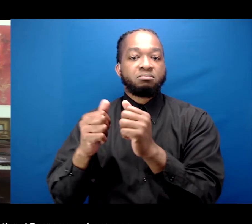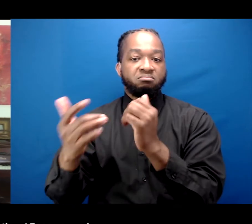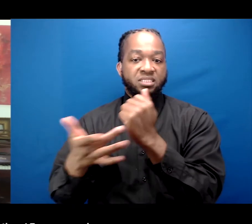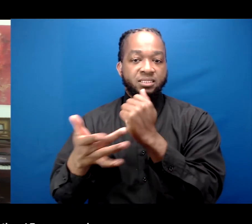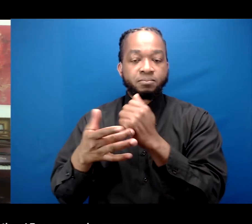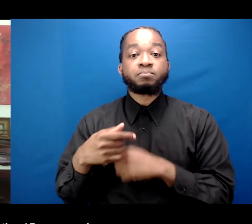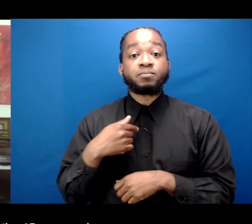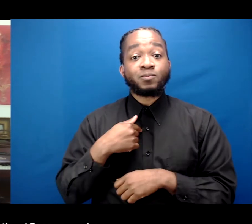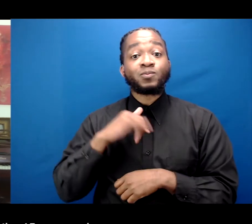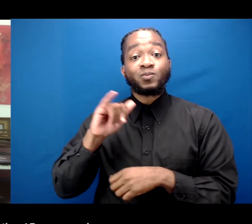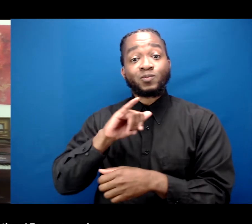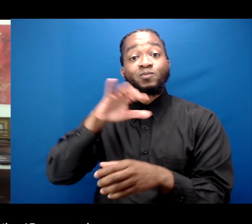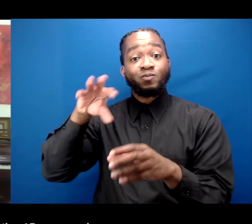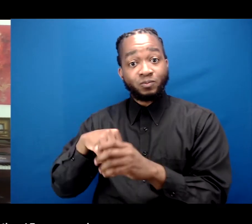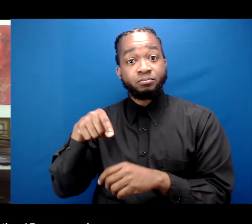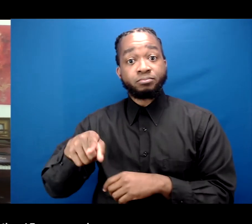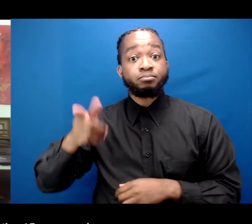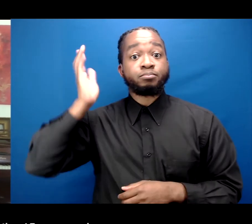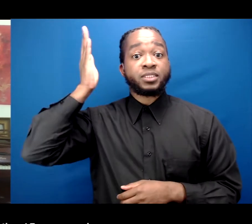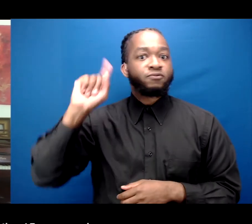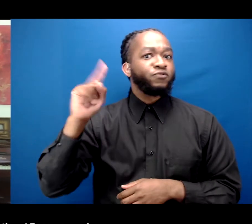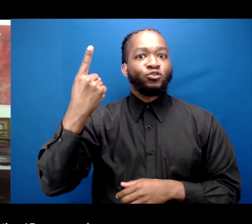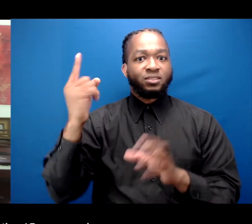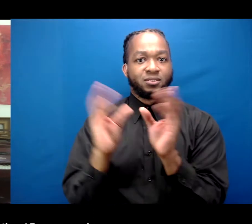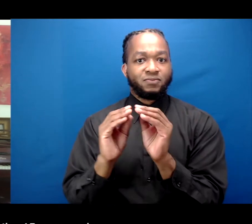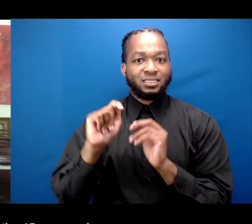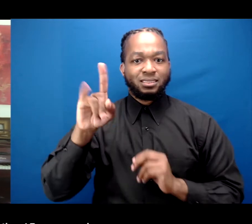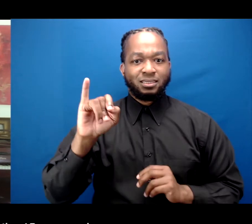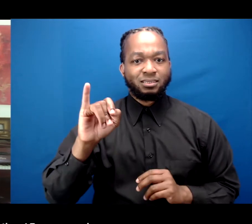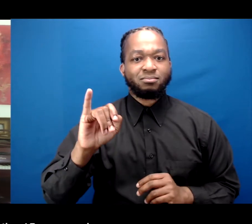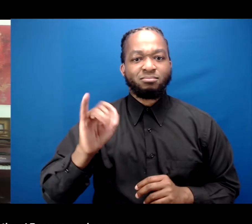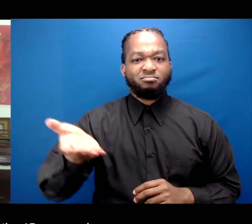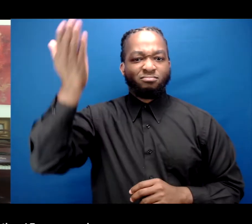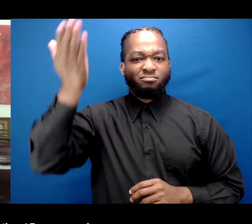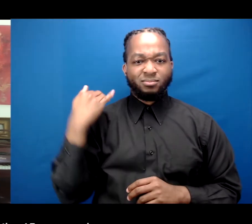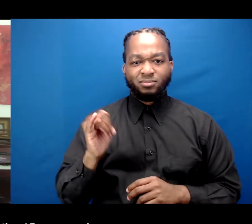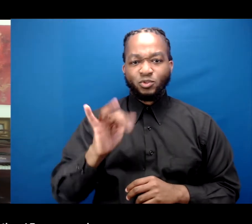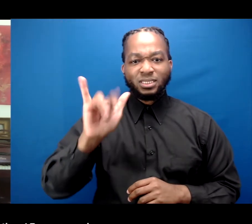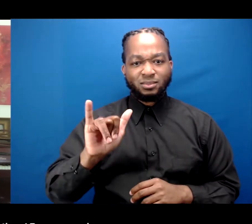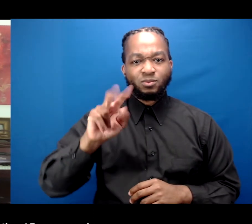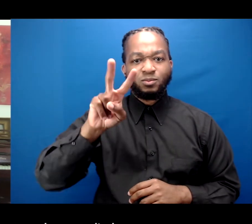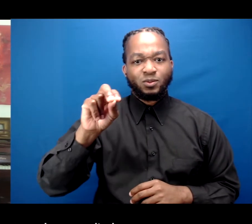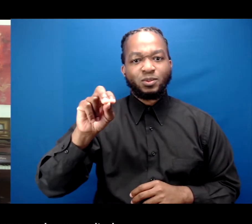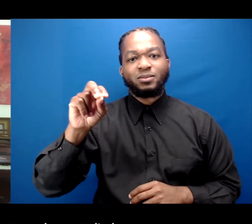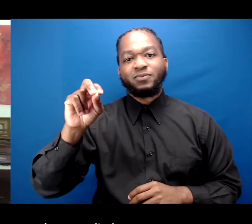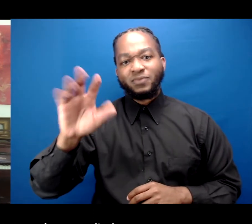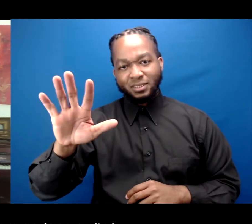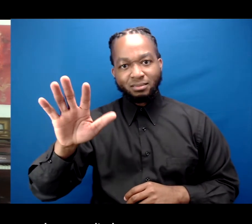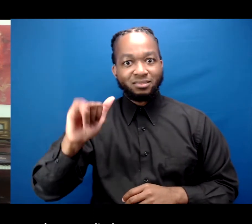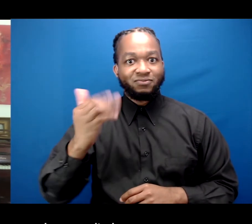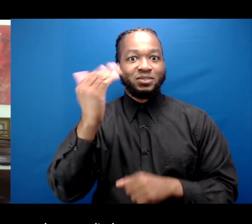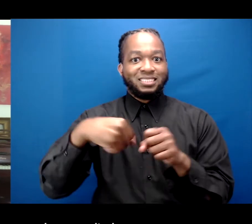in July of 2005 on the 15-year anniversary of the Americans with Disabilities Act. In connection with